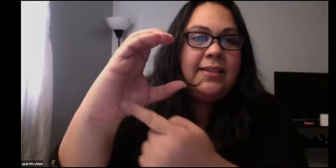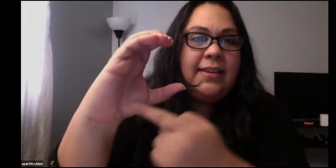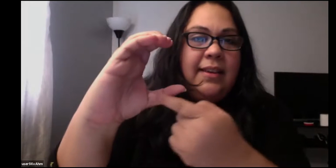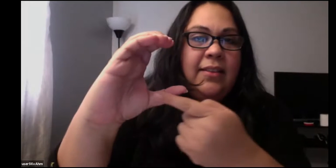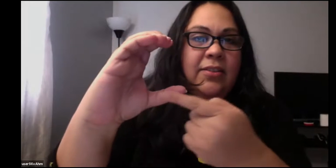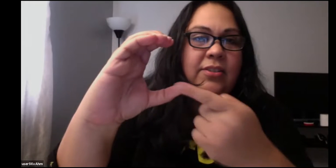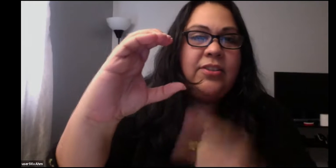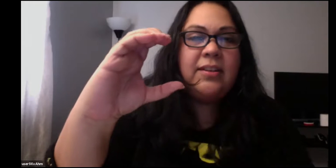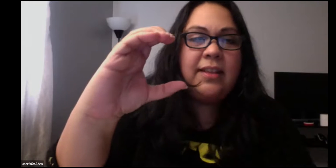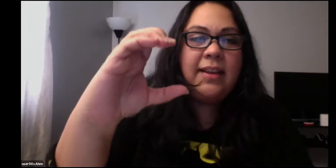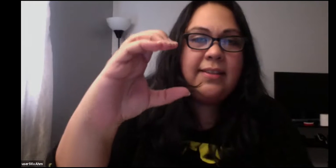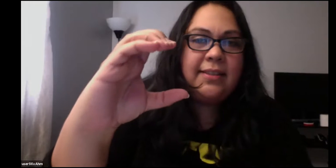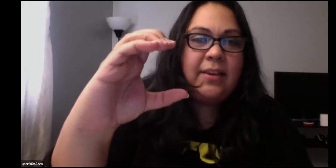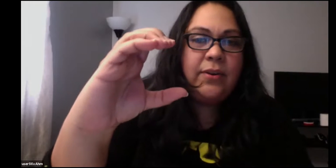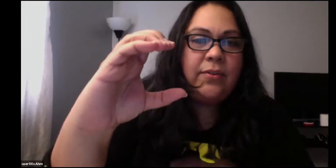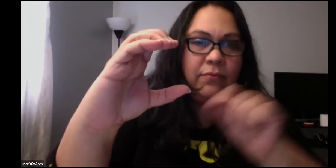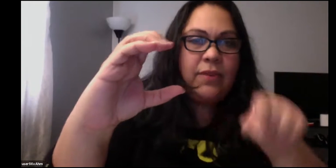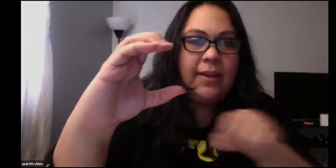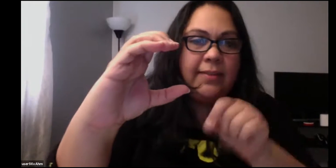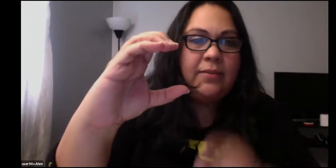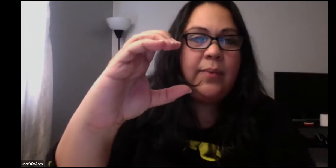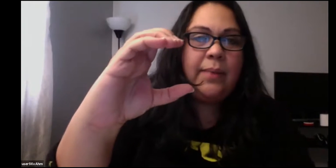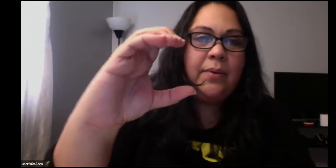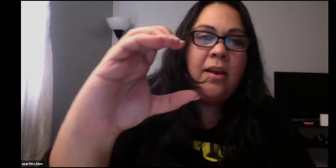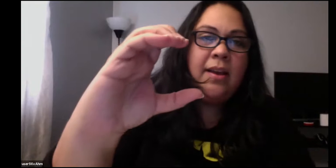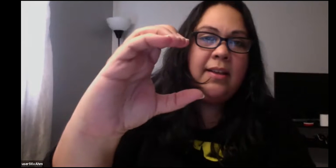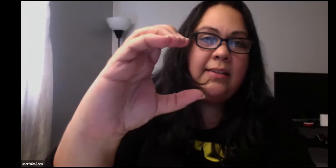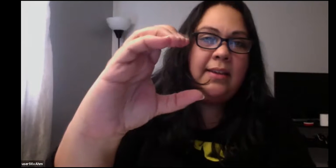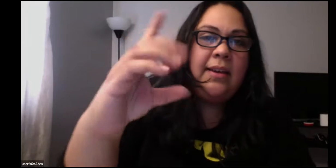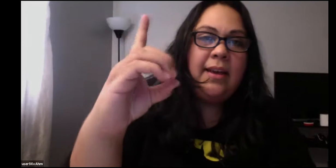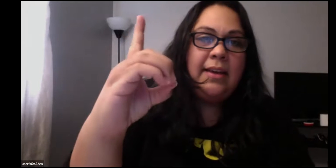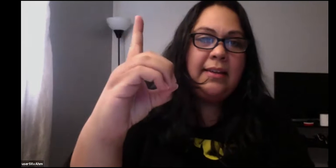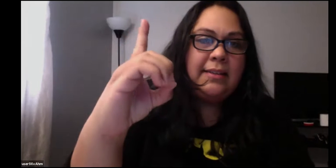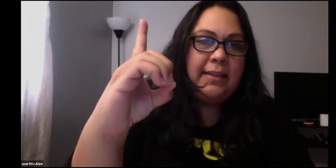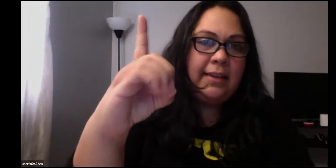It looks just like a C when you write it on paper. C, D.